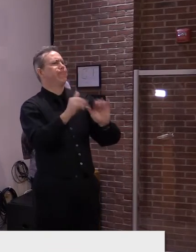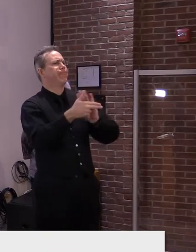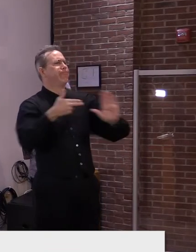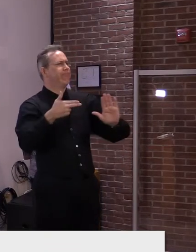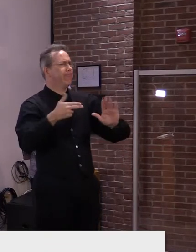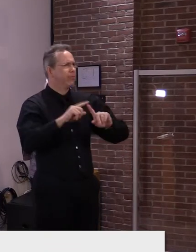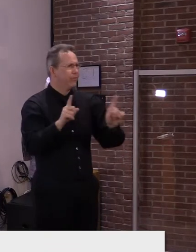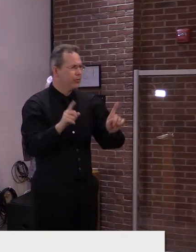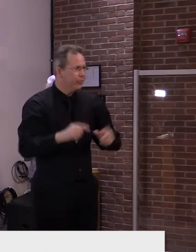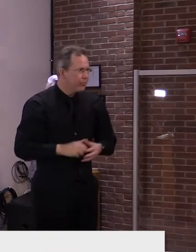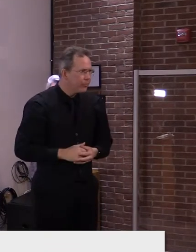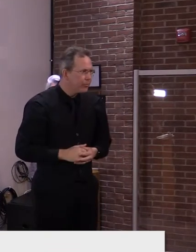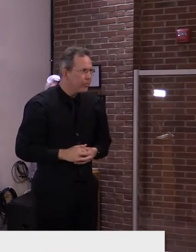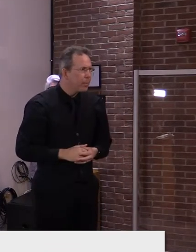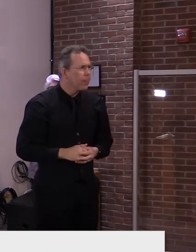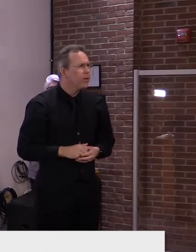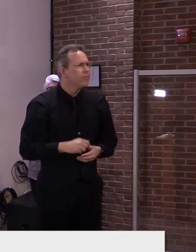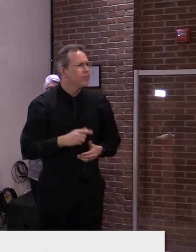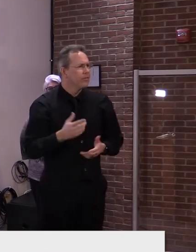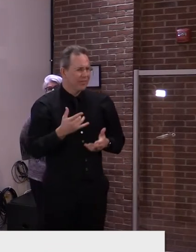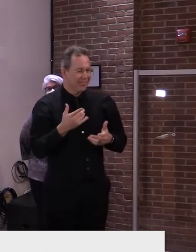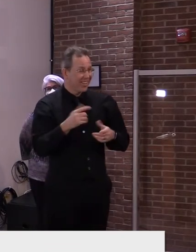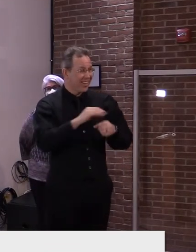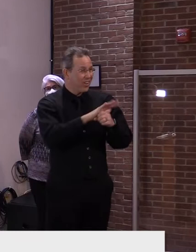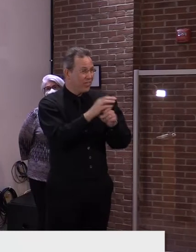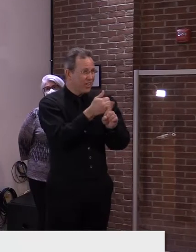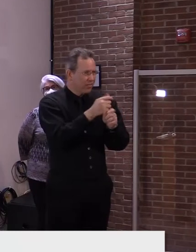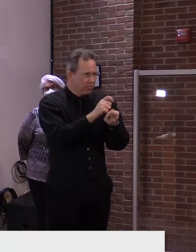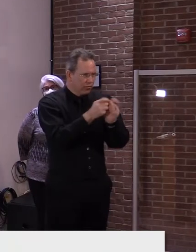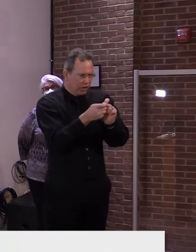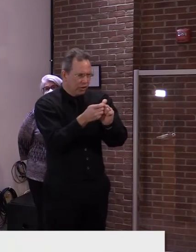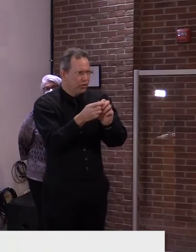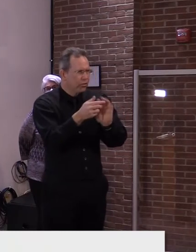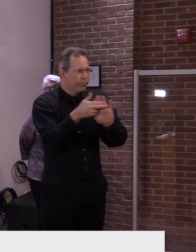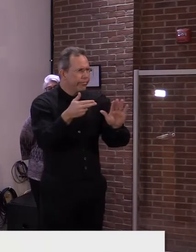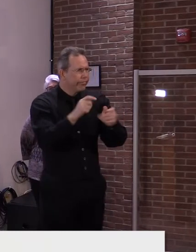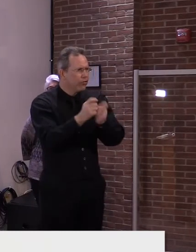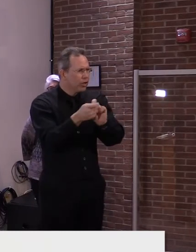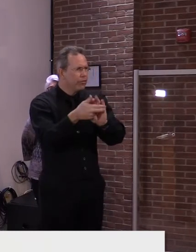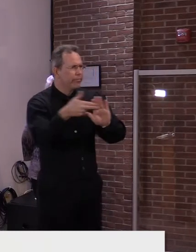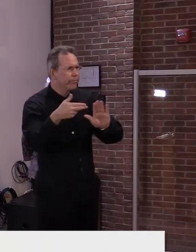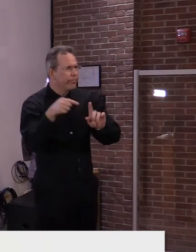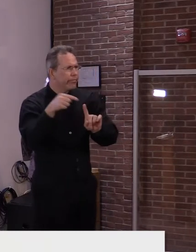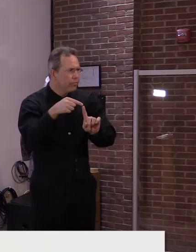was very important. About 72 hours ago, the CDC